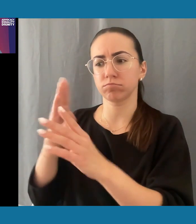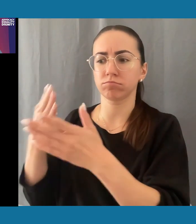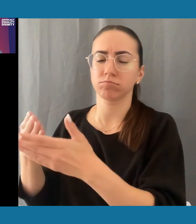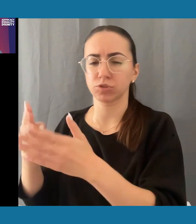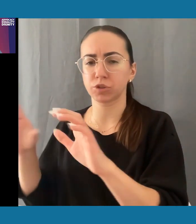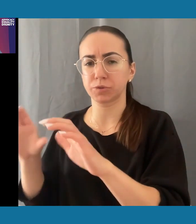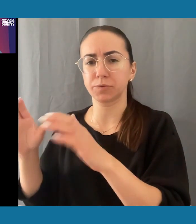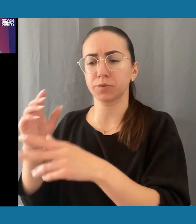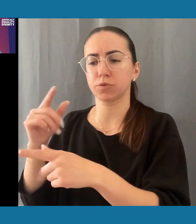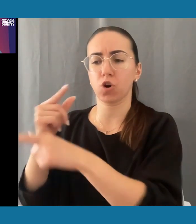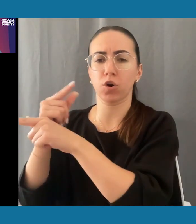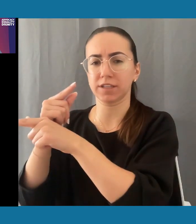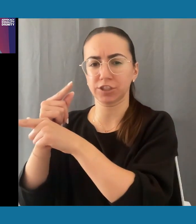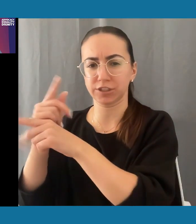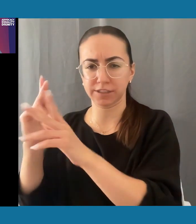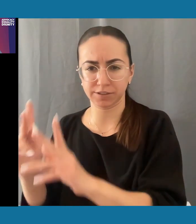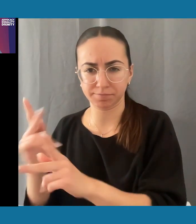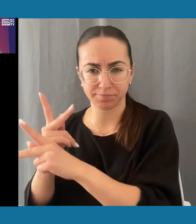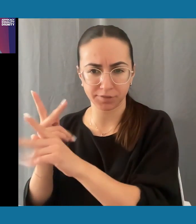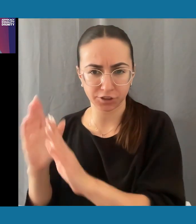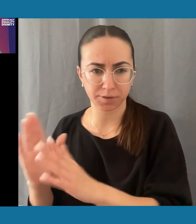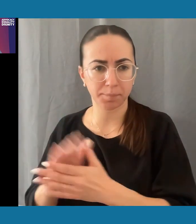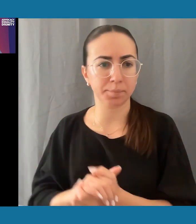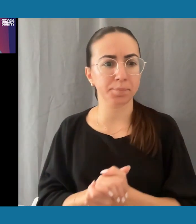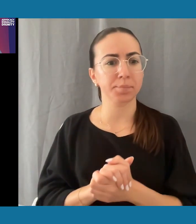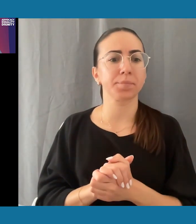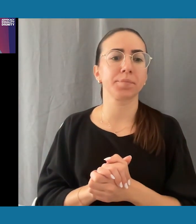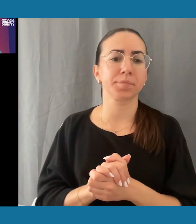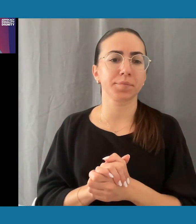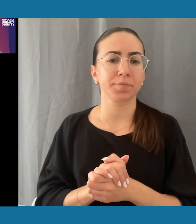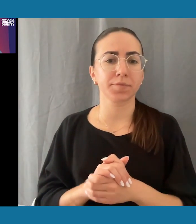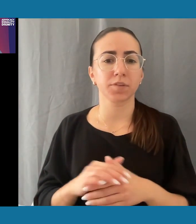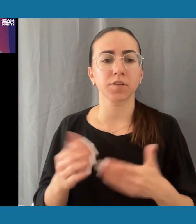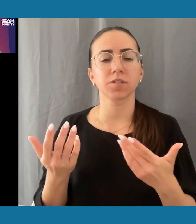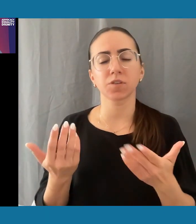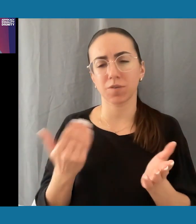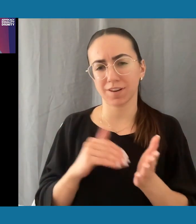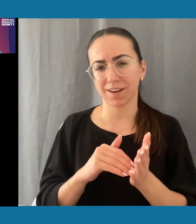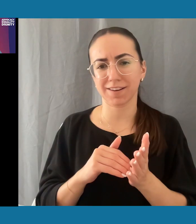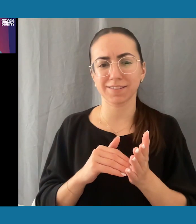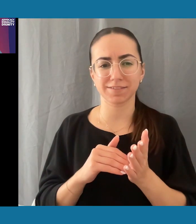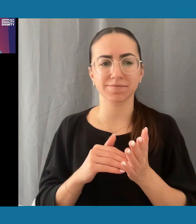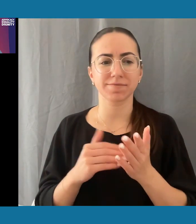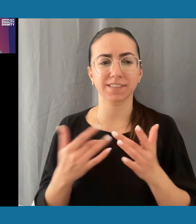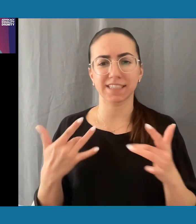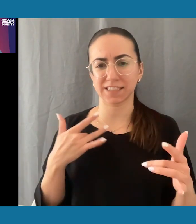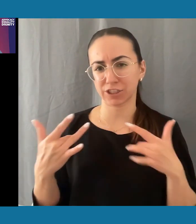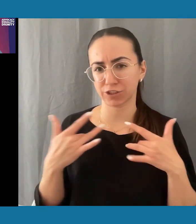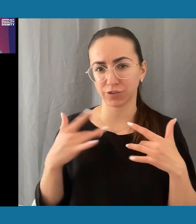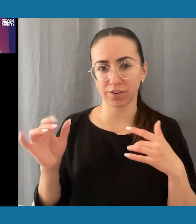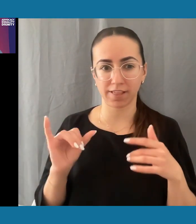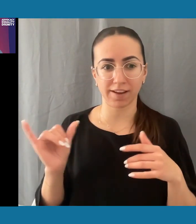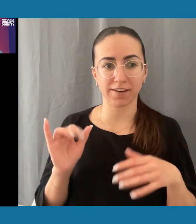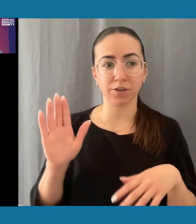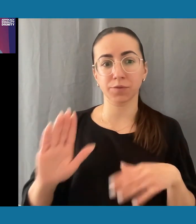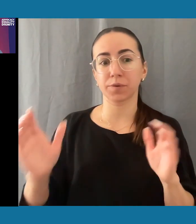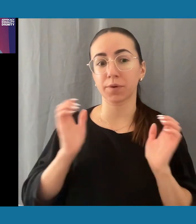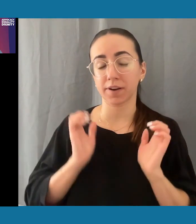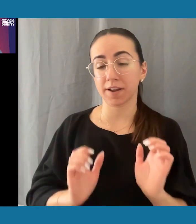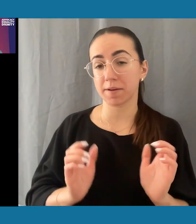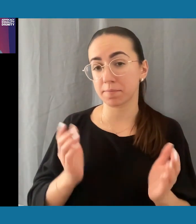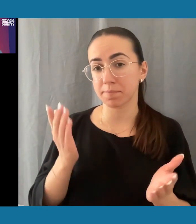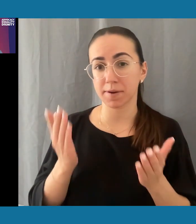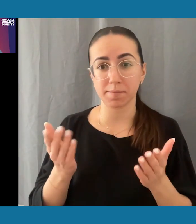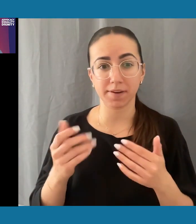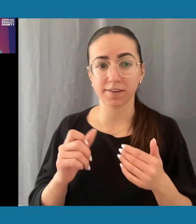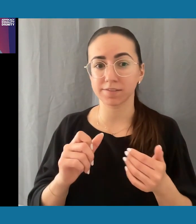So in effect, what this does is kind of absolves the concern that your client might not be